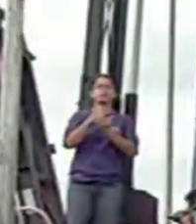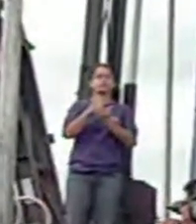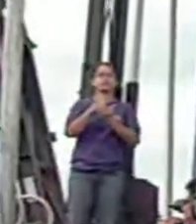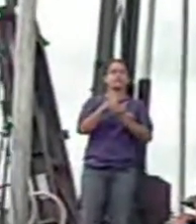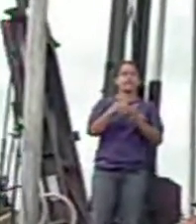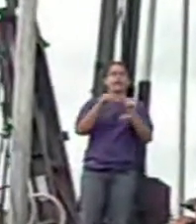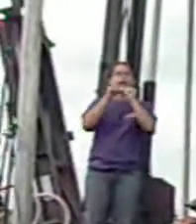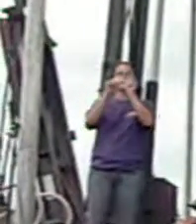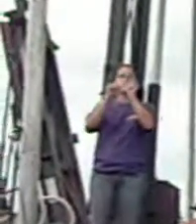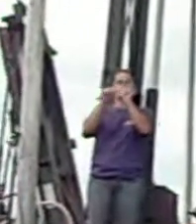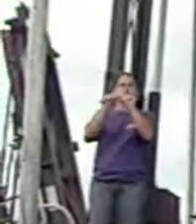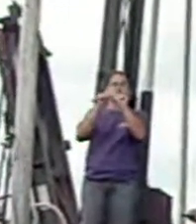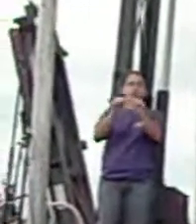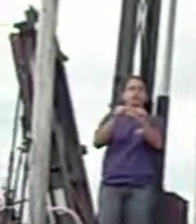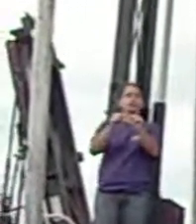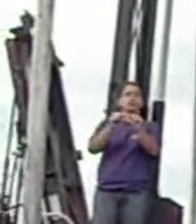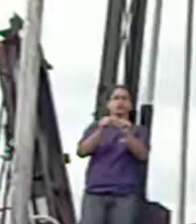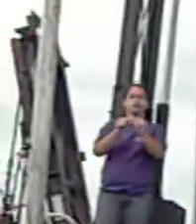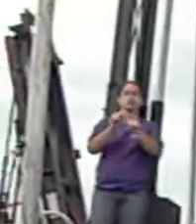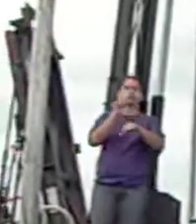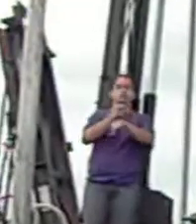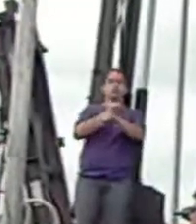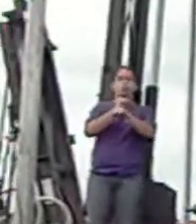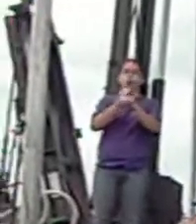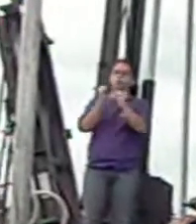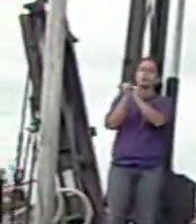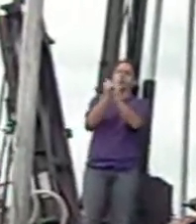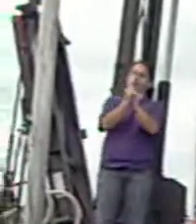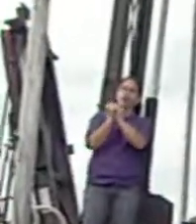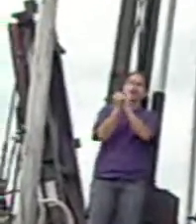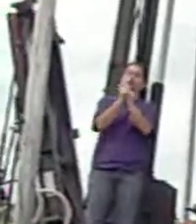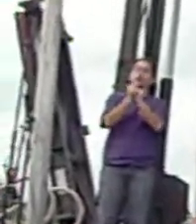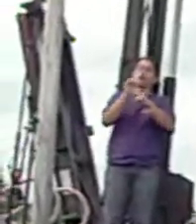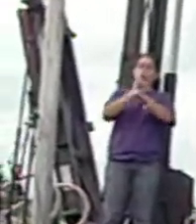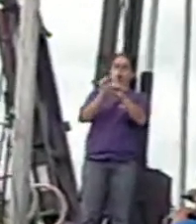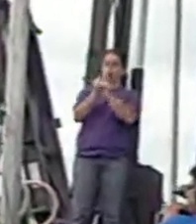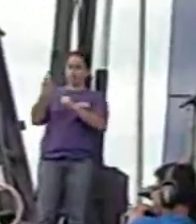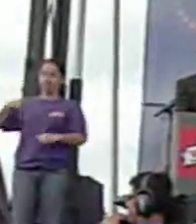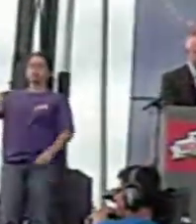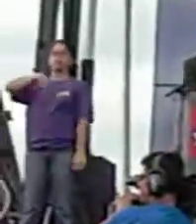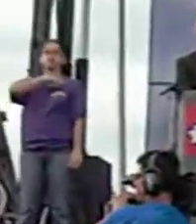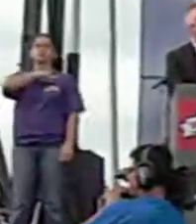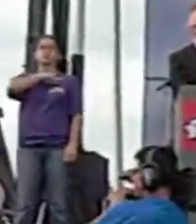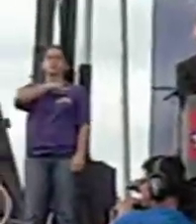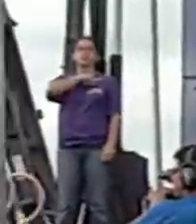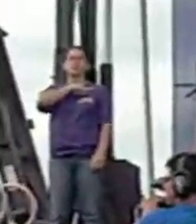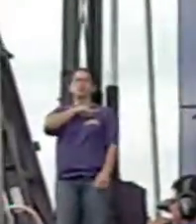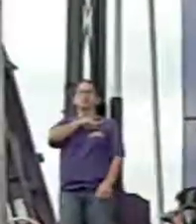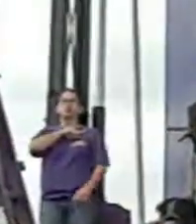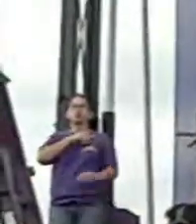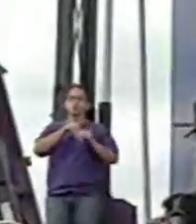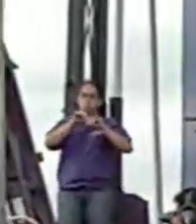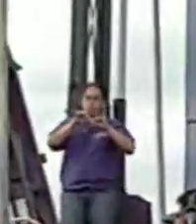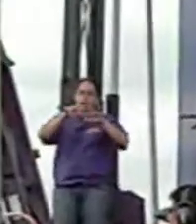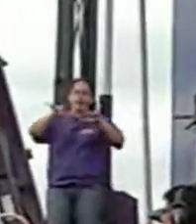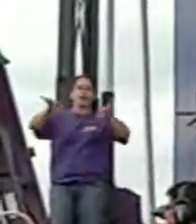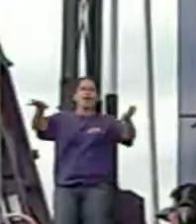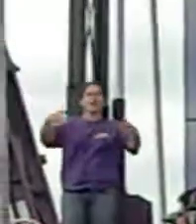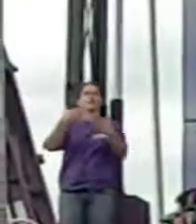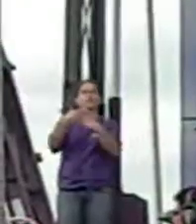And continue to work together, to work with us, to spread the good things about